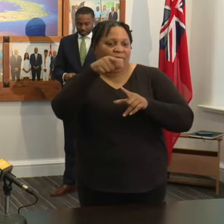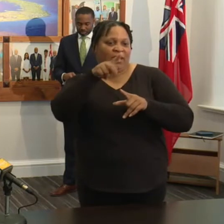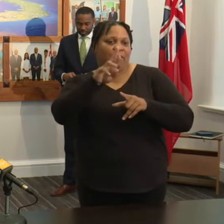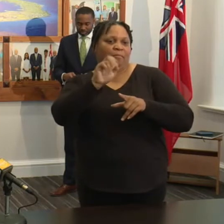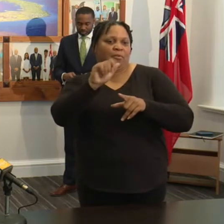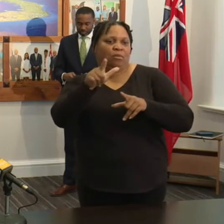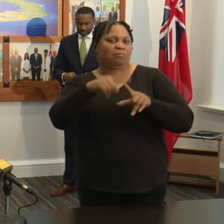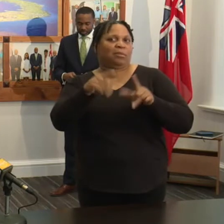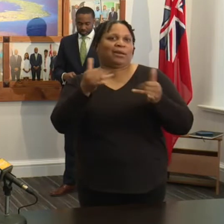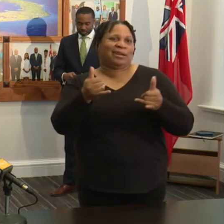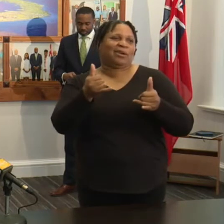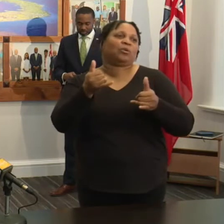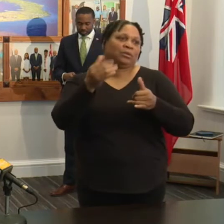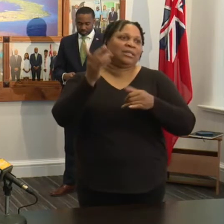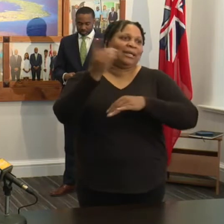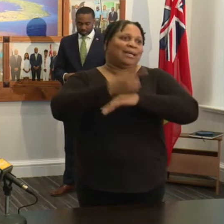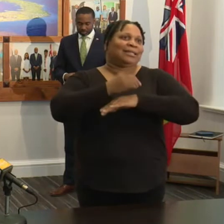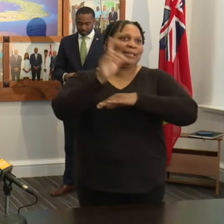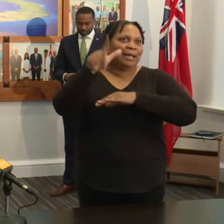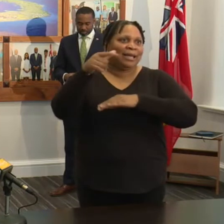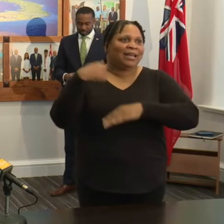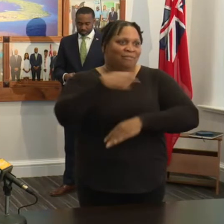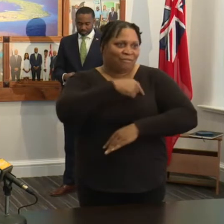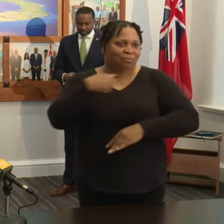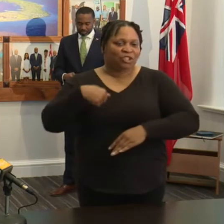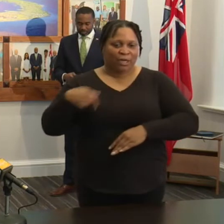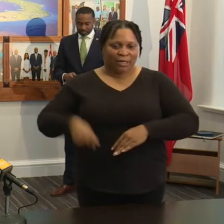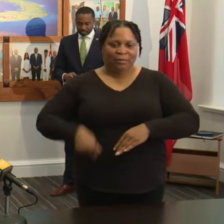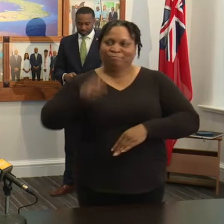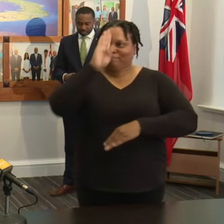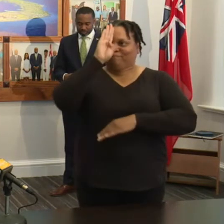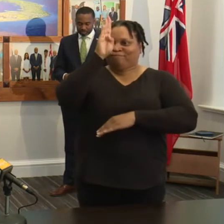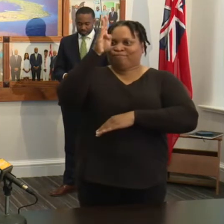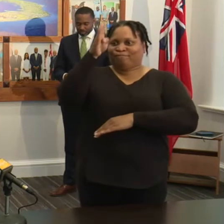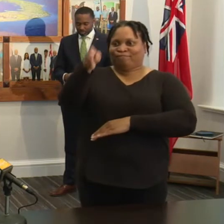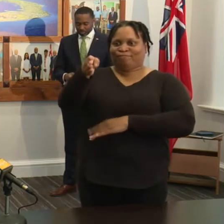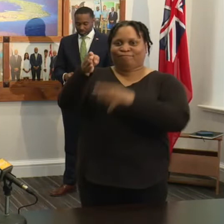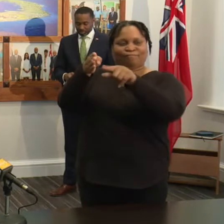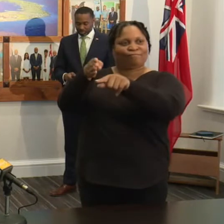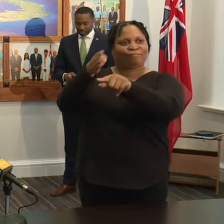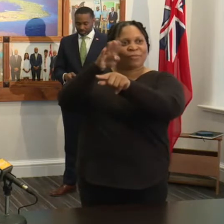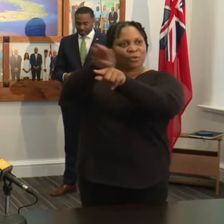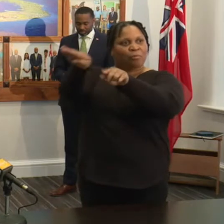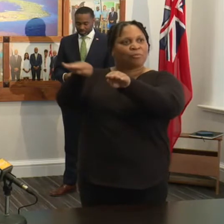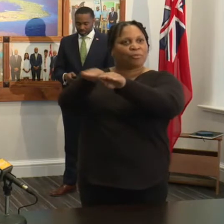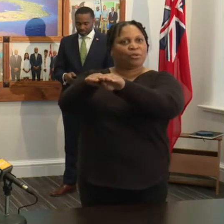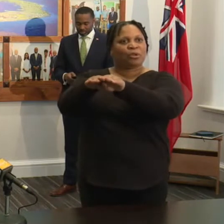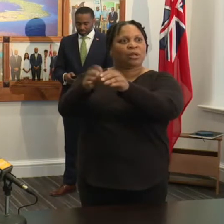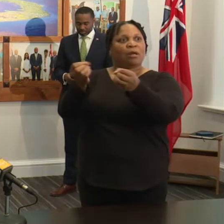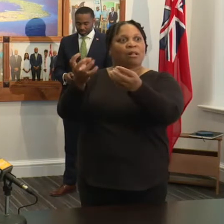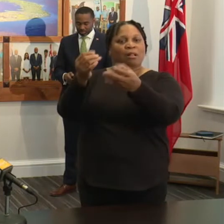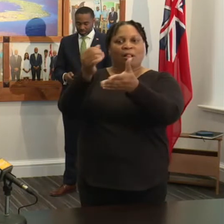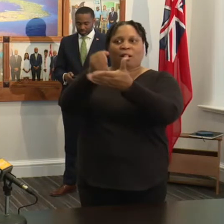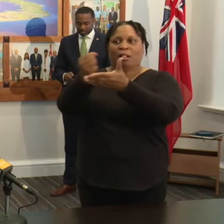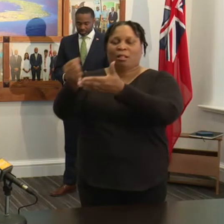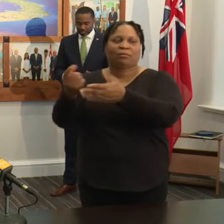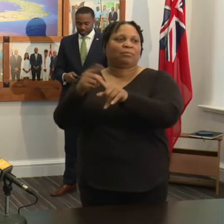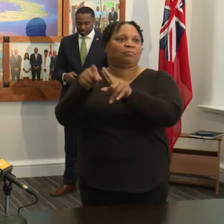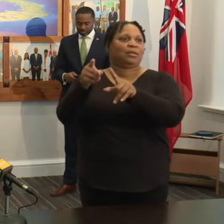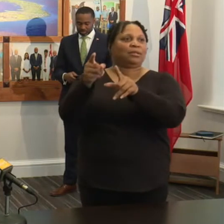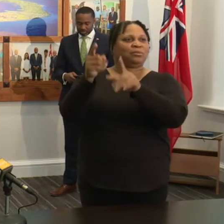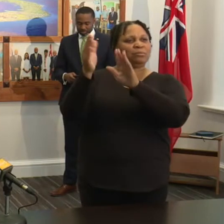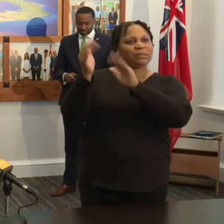is leaving a day late from China, and it's coming direct to Bermuda, and it will have quite a substantial amount of PPE on it. We are also